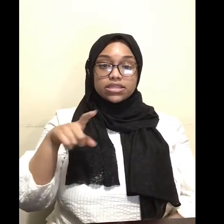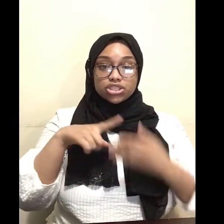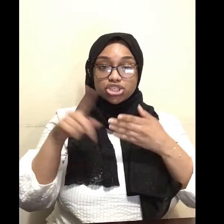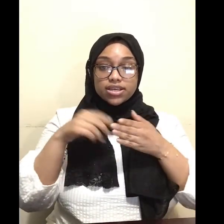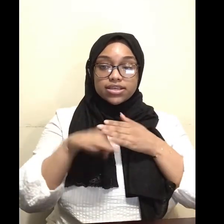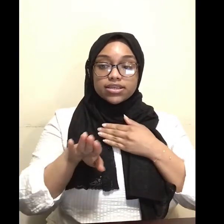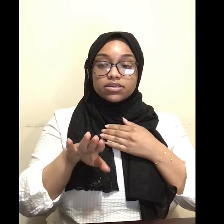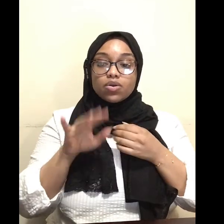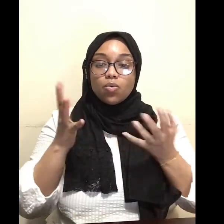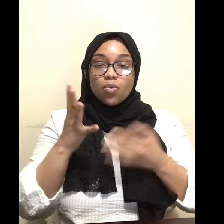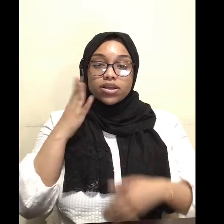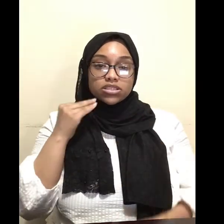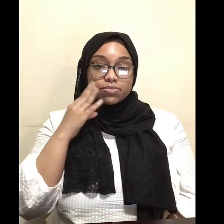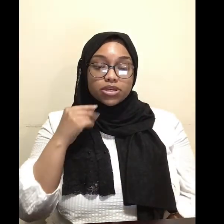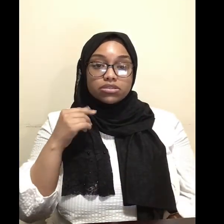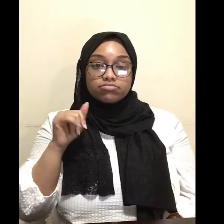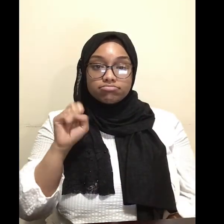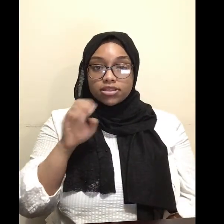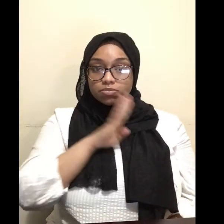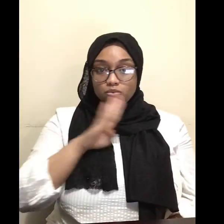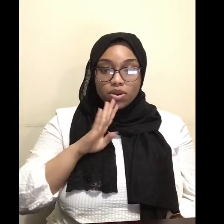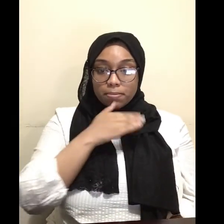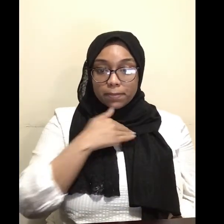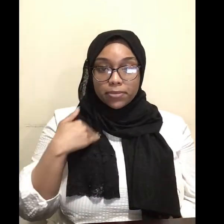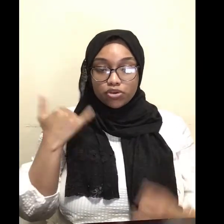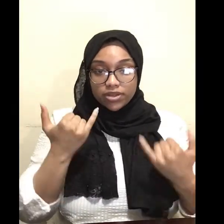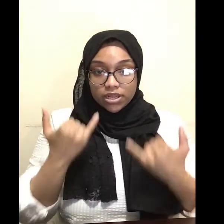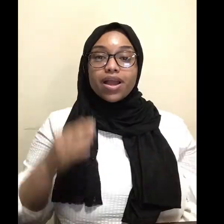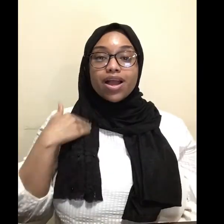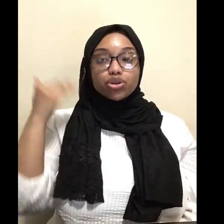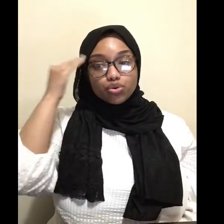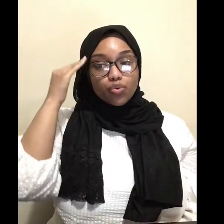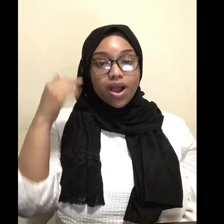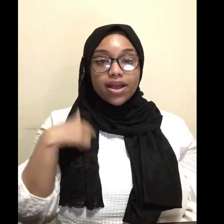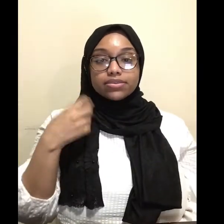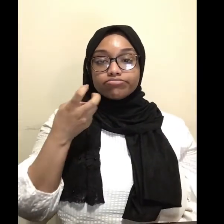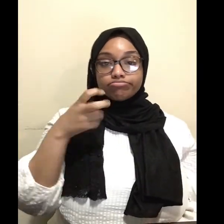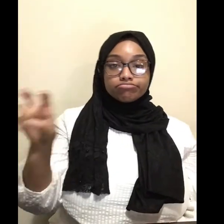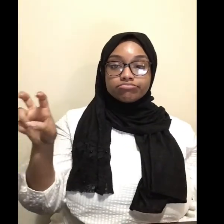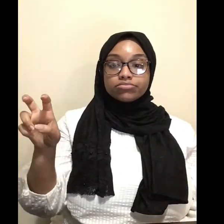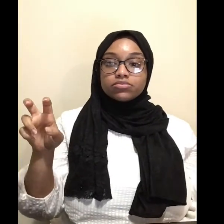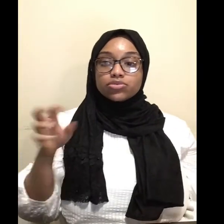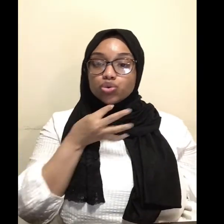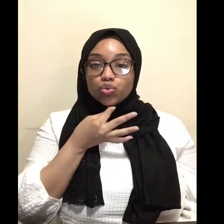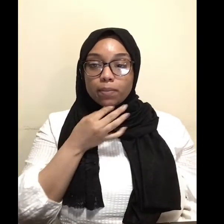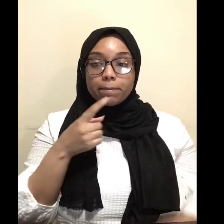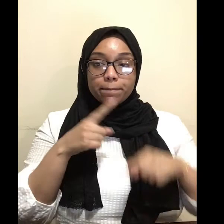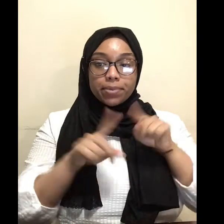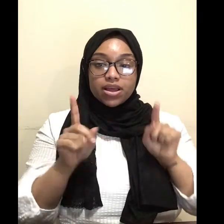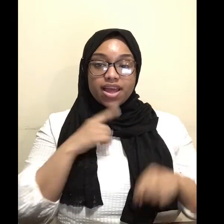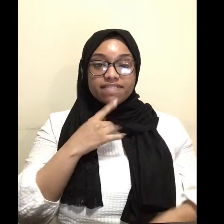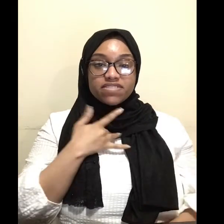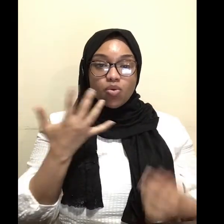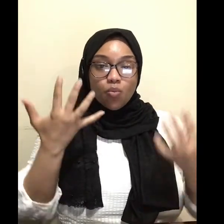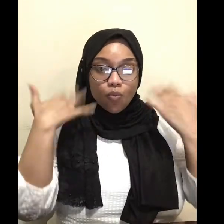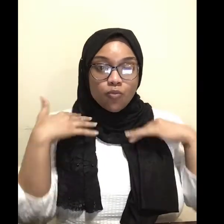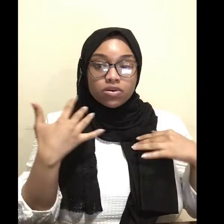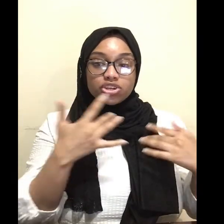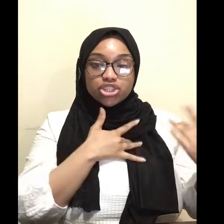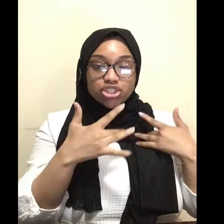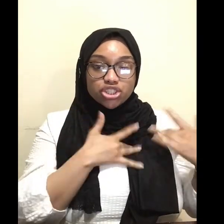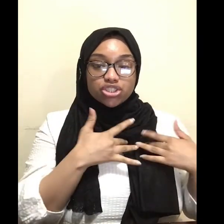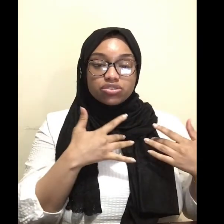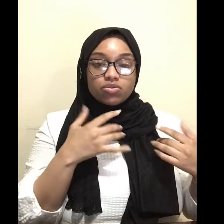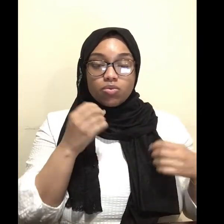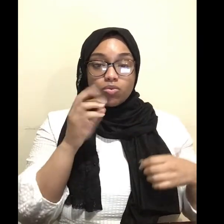member right now. I know that I'm transitioning off soon, but I'm feeling a bit overwhelmed or whatever.